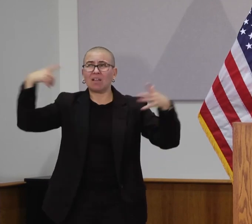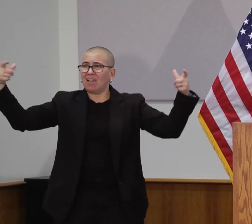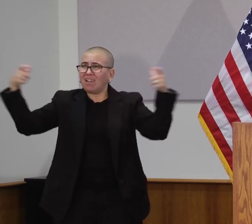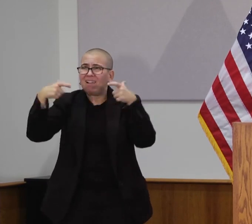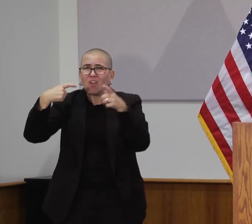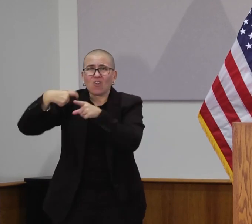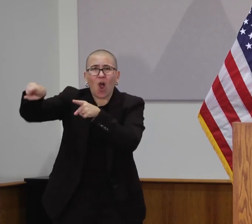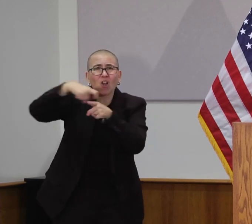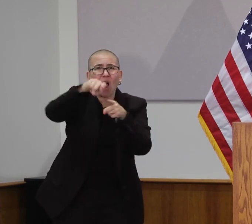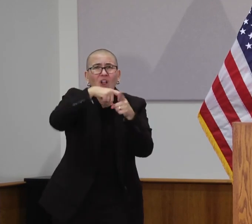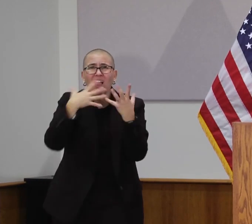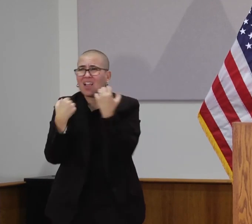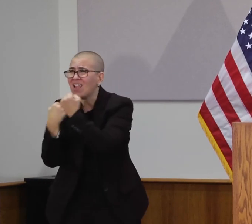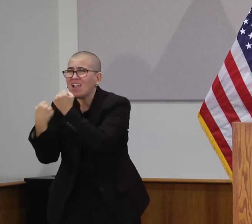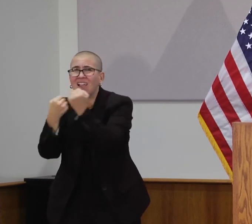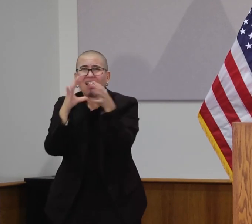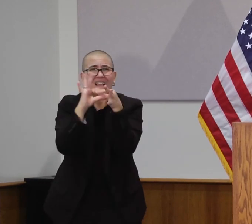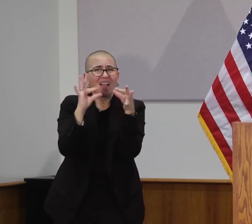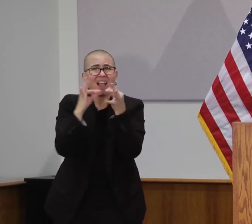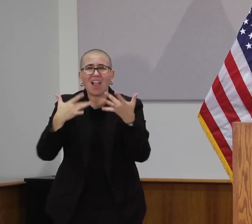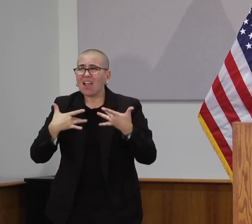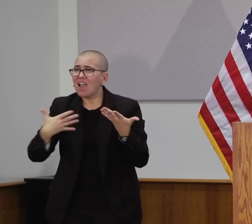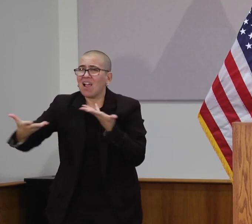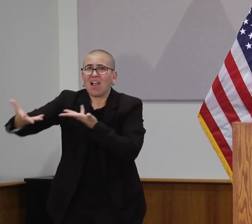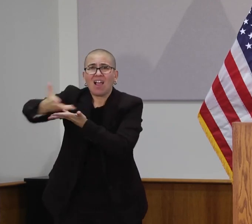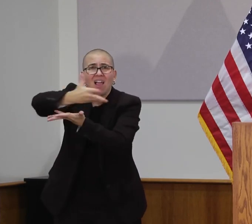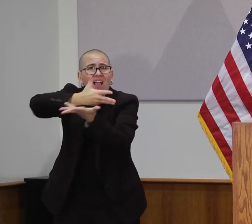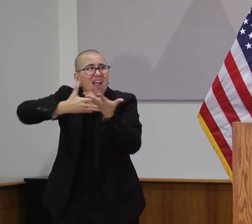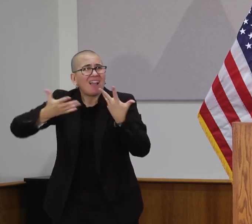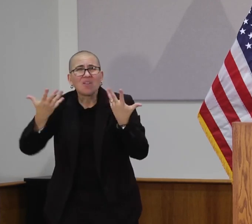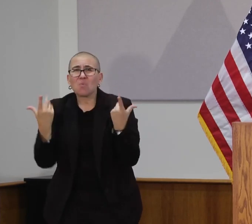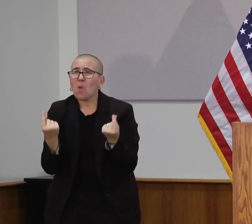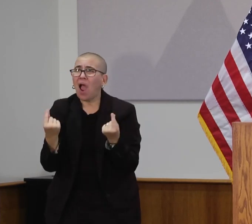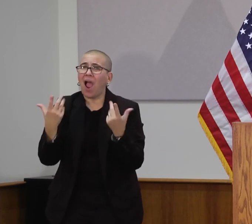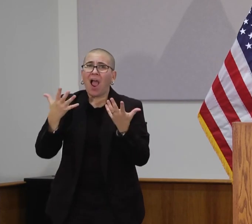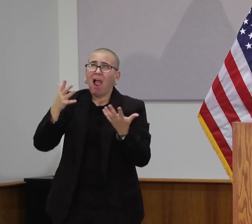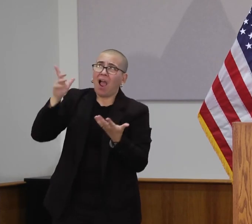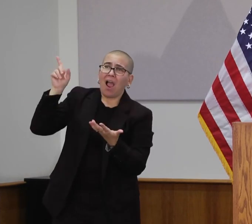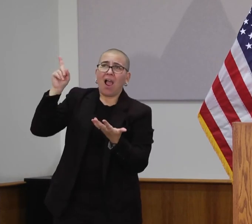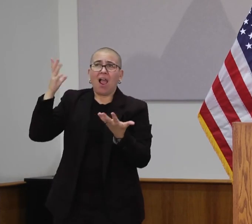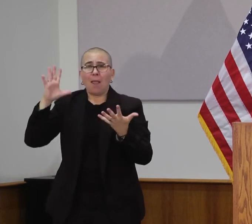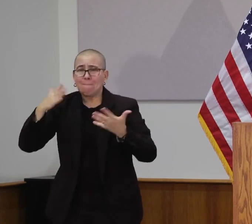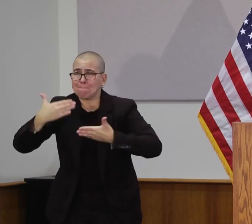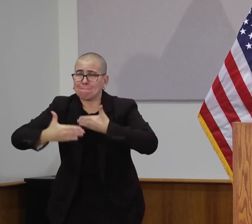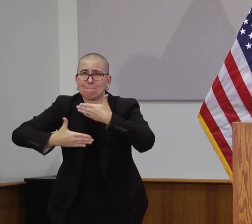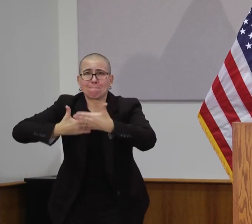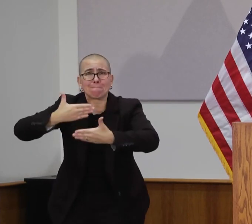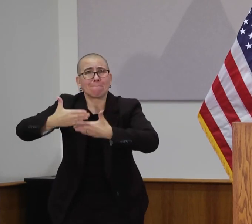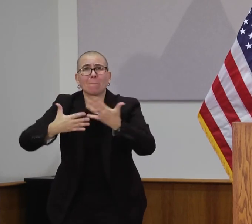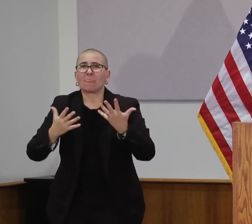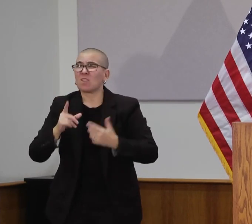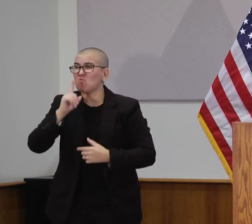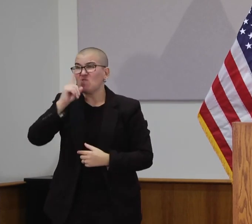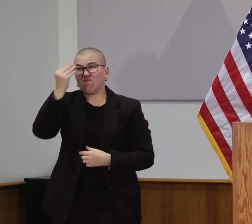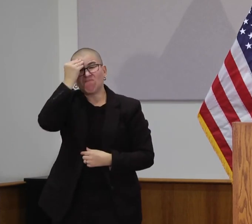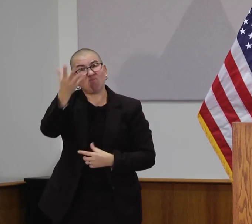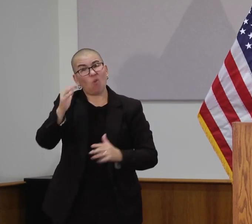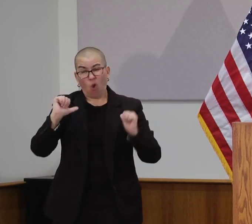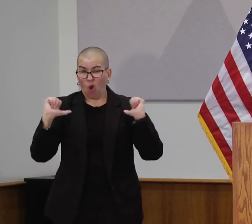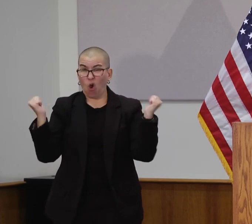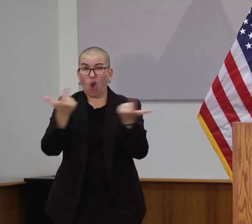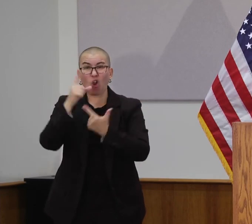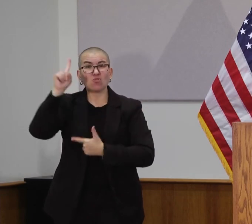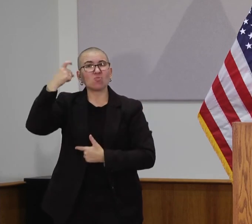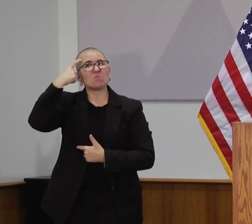there's a sharing of information and best practices. And in both those cases, Governor Whitmer and Governor DeWine are highly